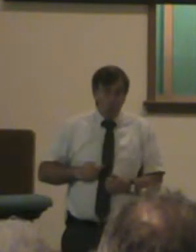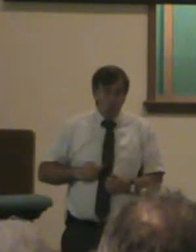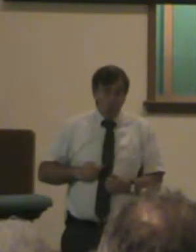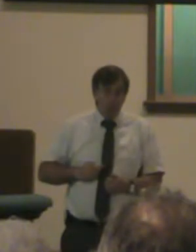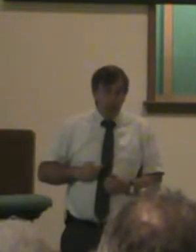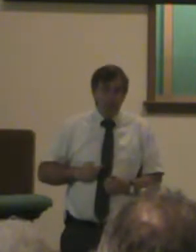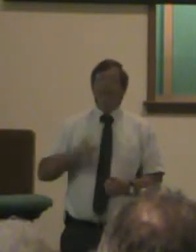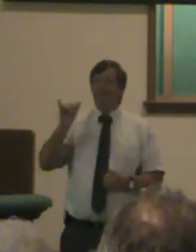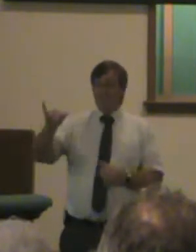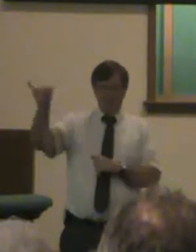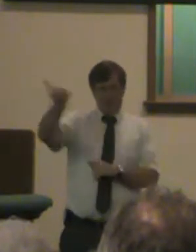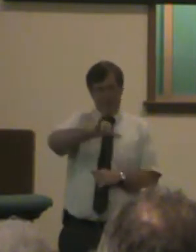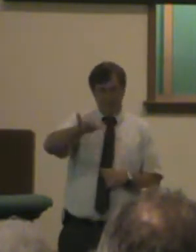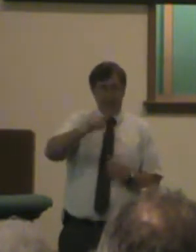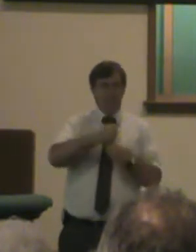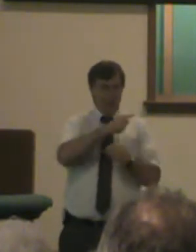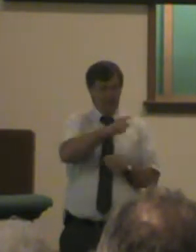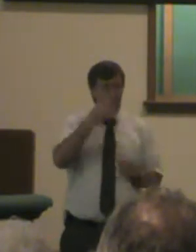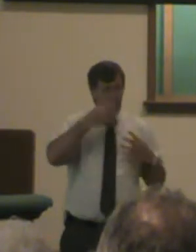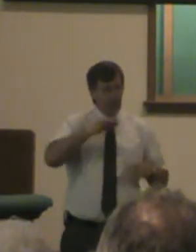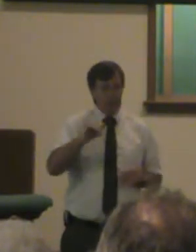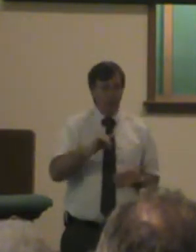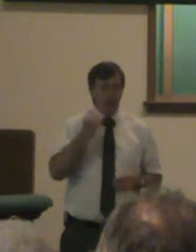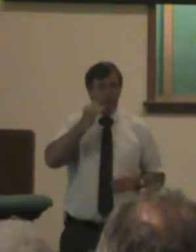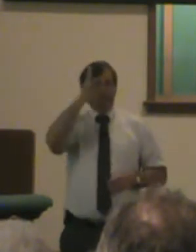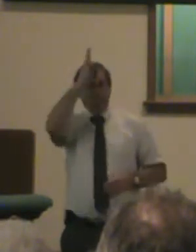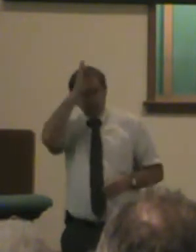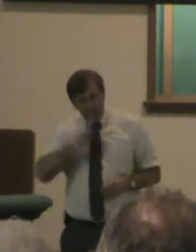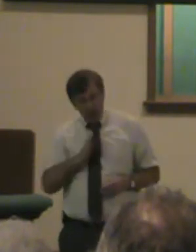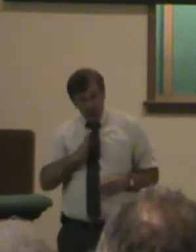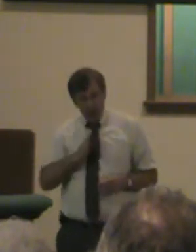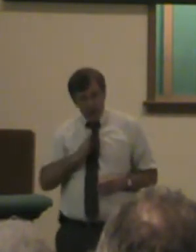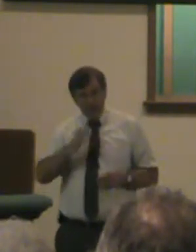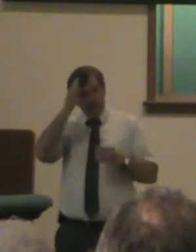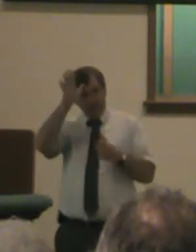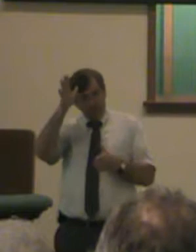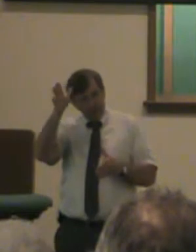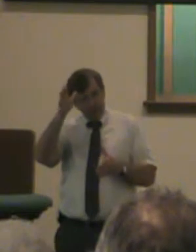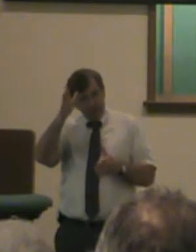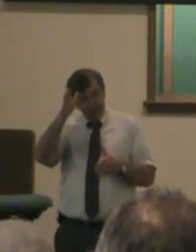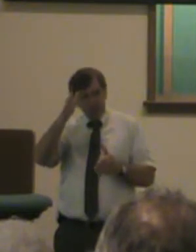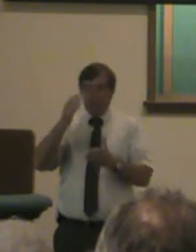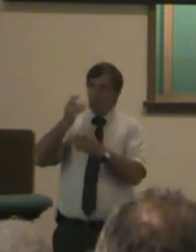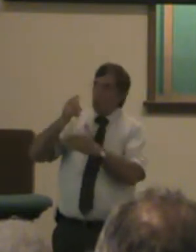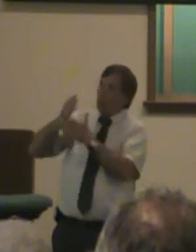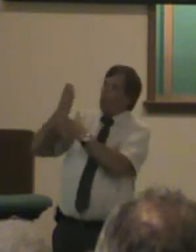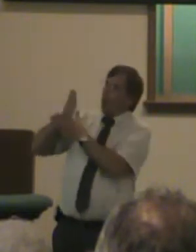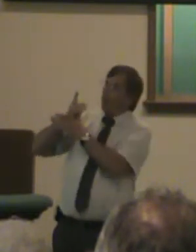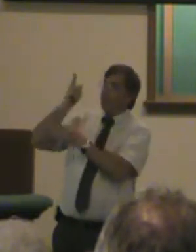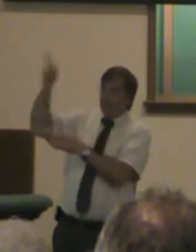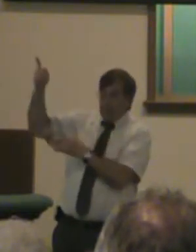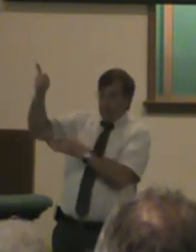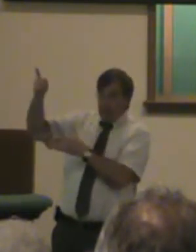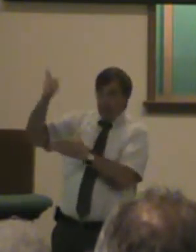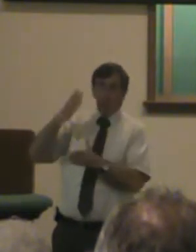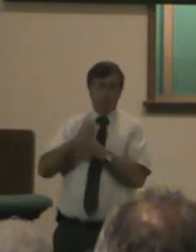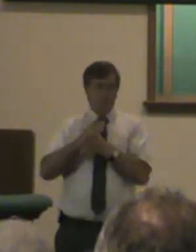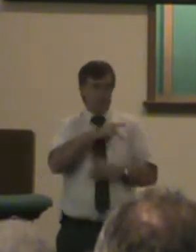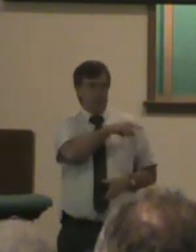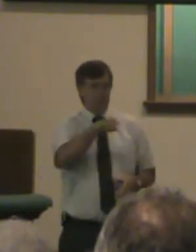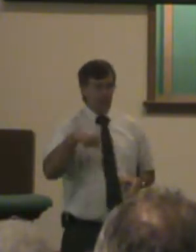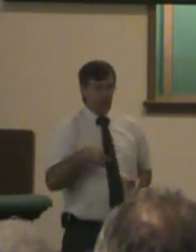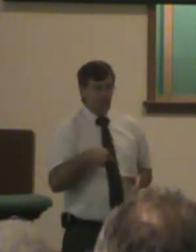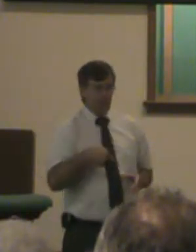cry. Amen. If God is your Father, then what bothers him should bother you. And if for some reason